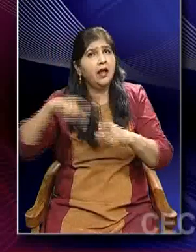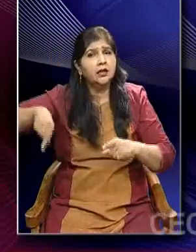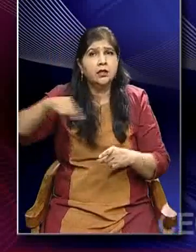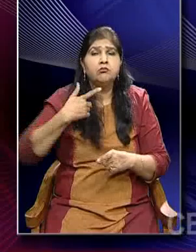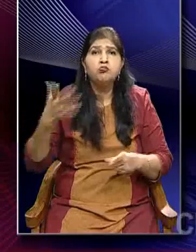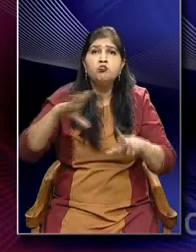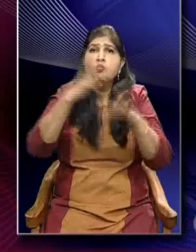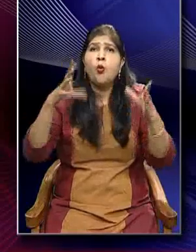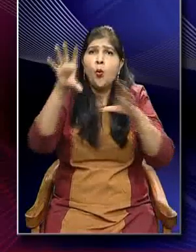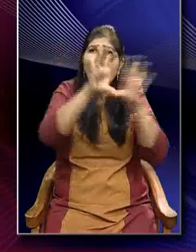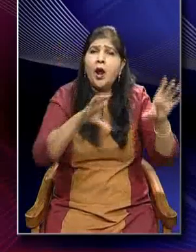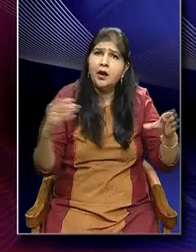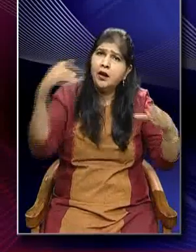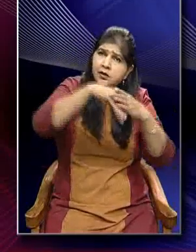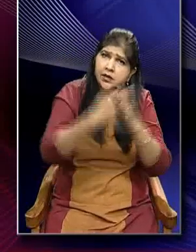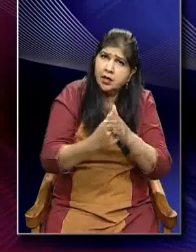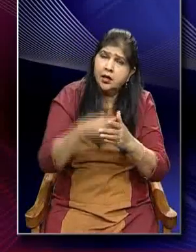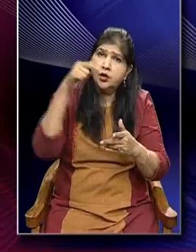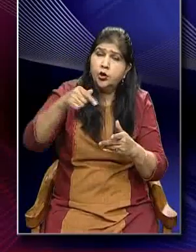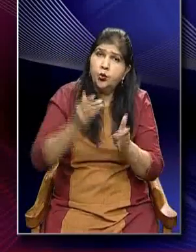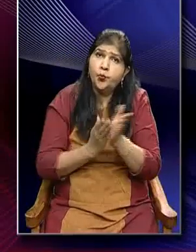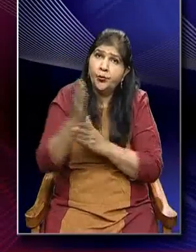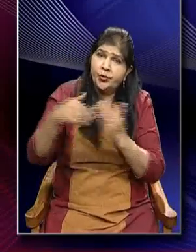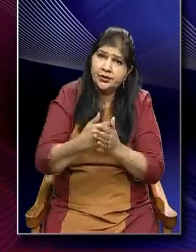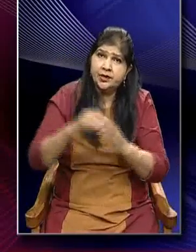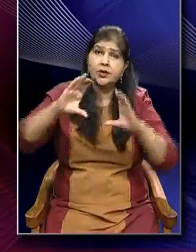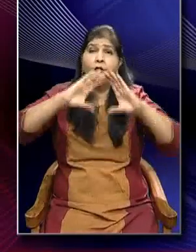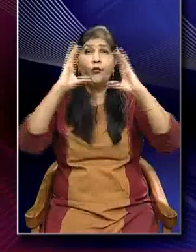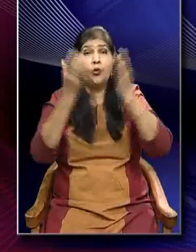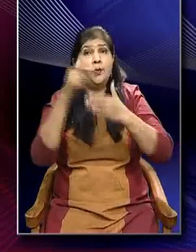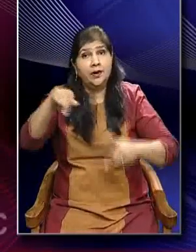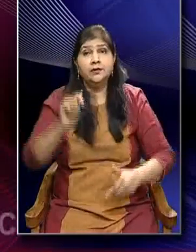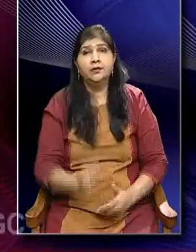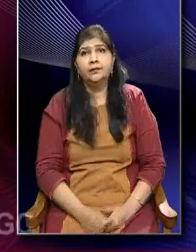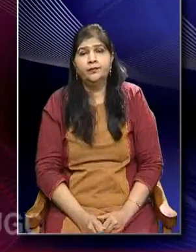internationalization due to the process of globalization,